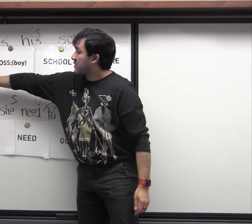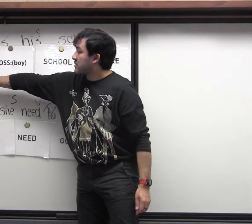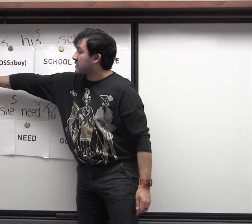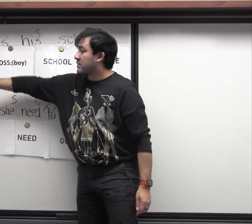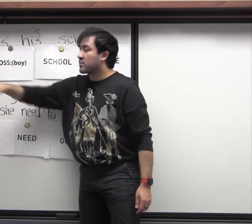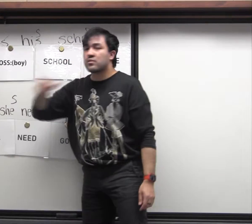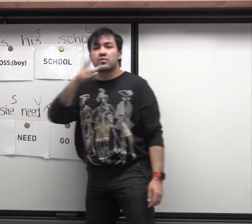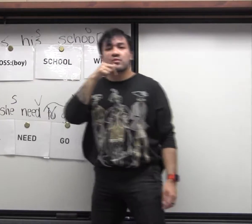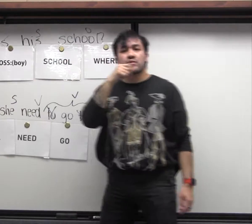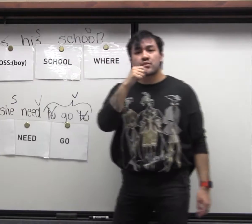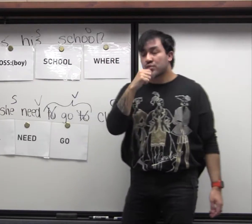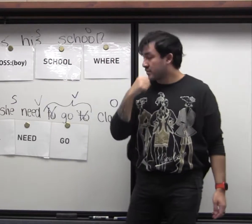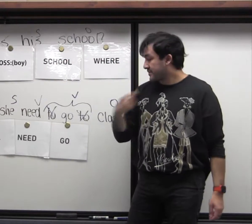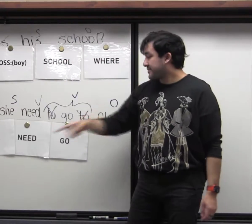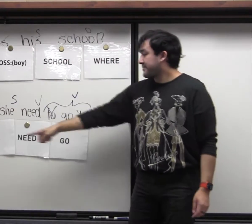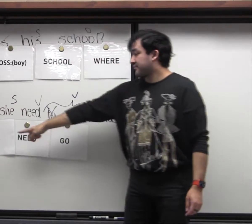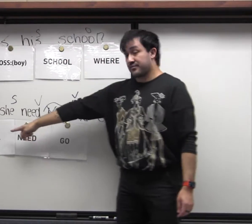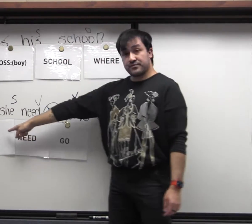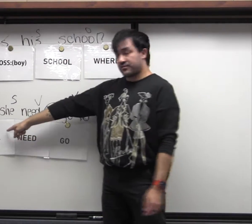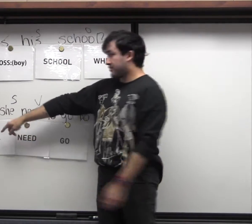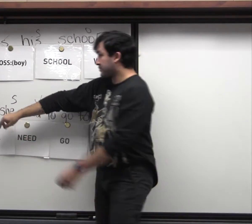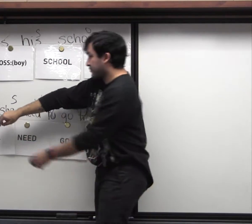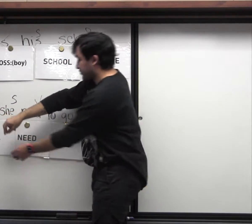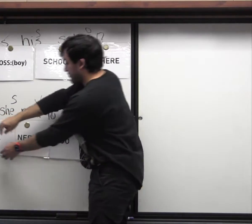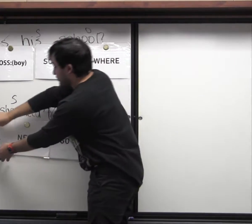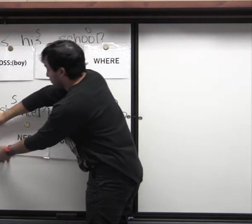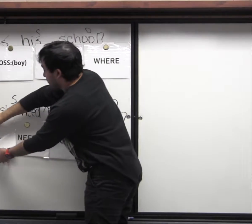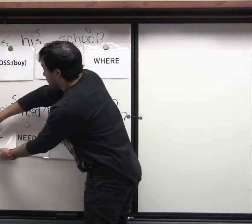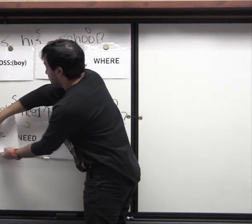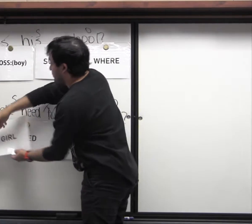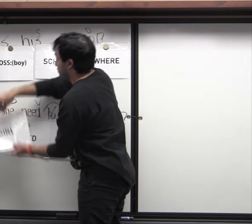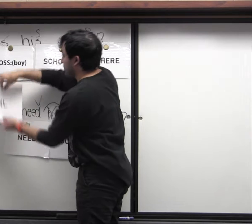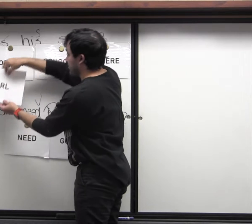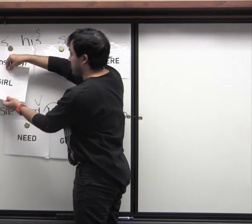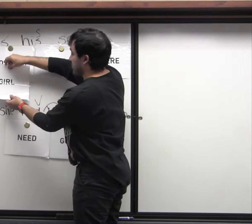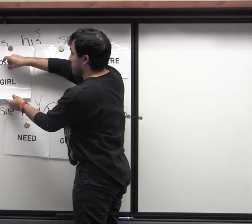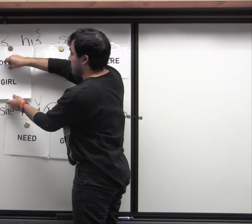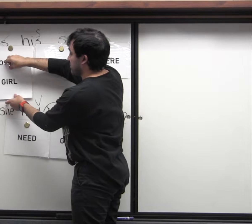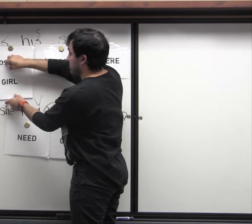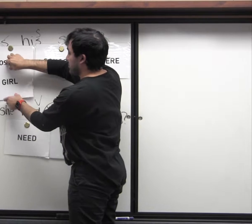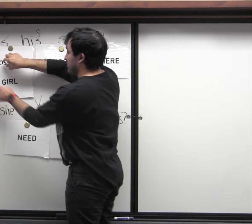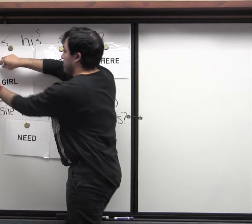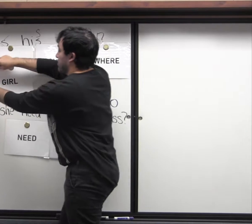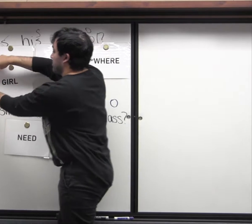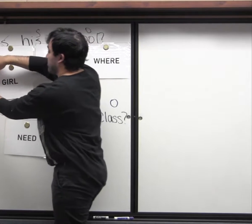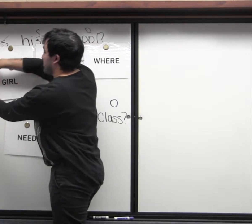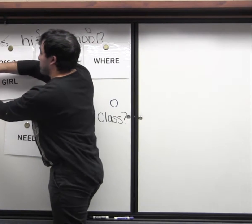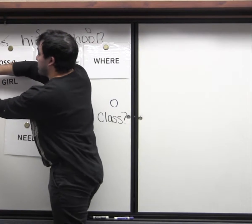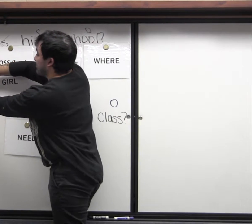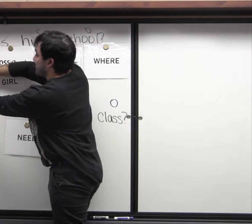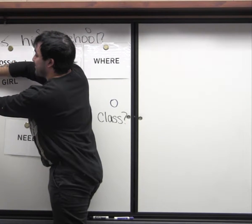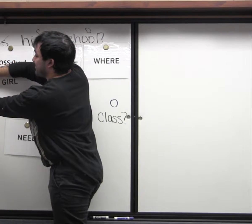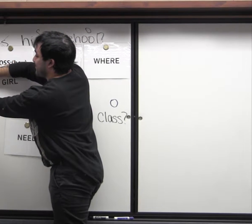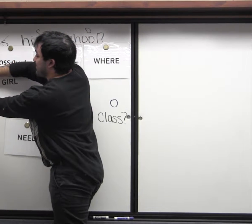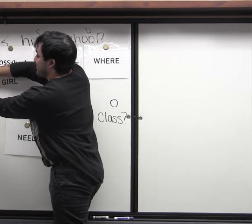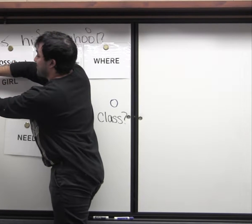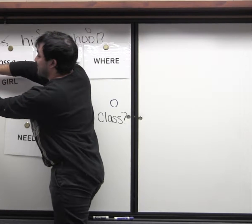over. So class. So what about the class? Is a girl. And oh, hold on.